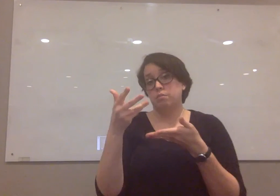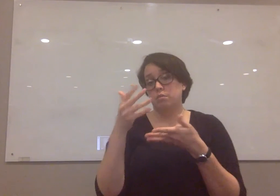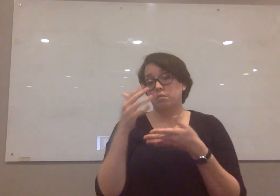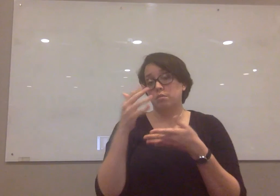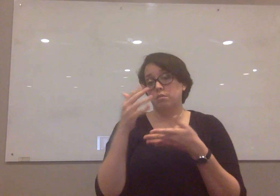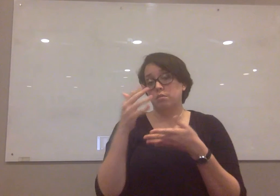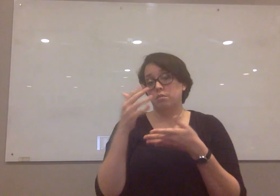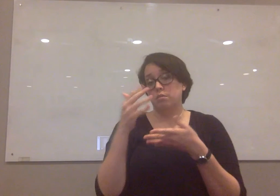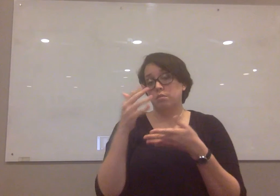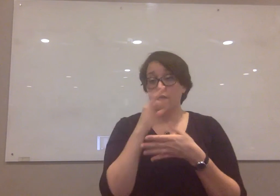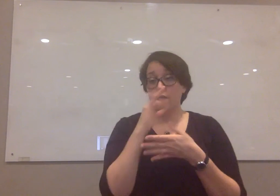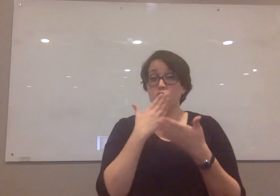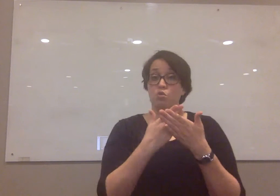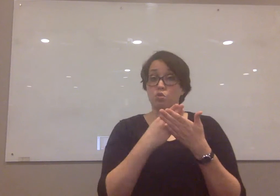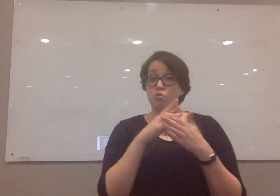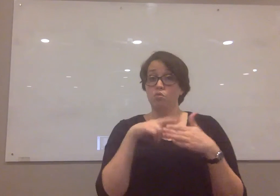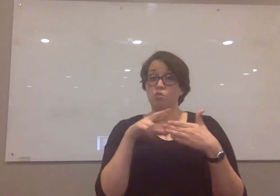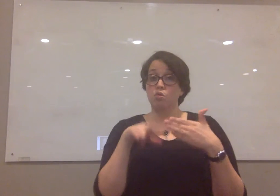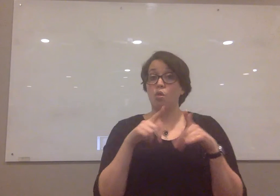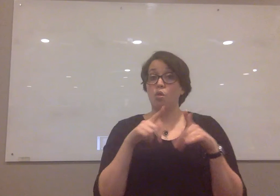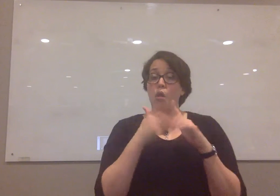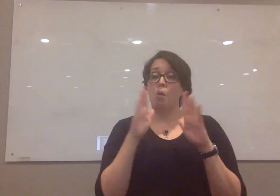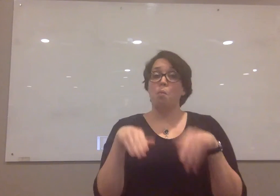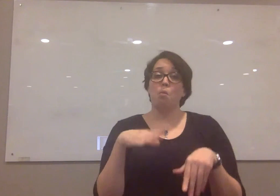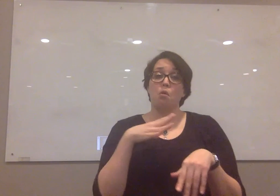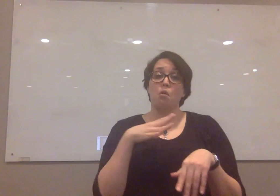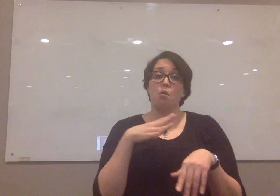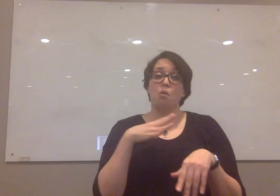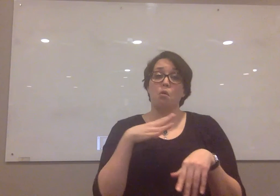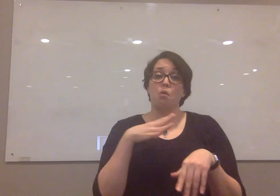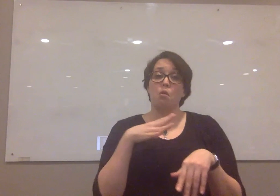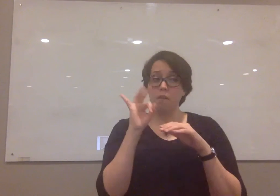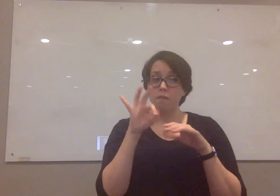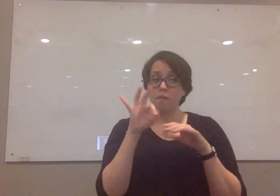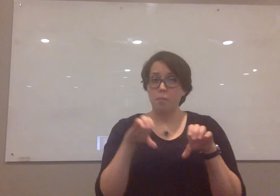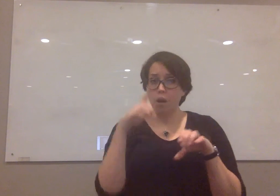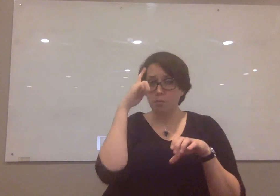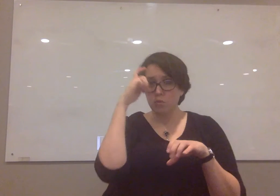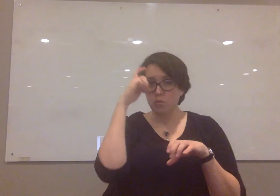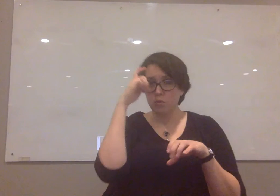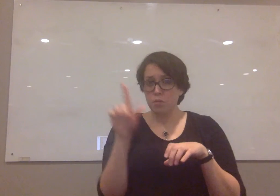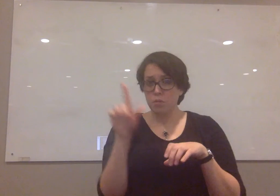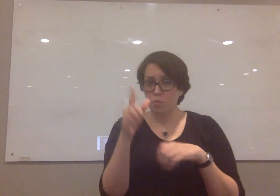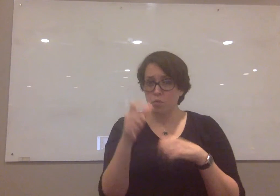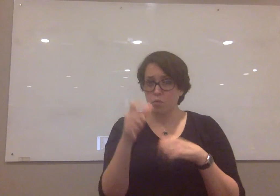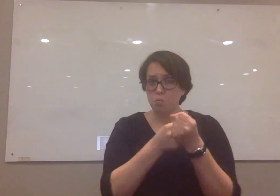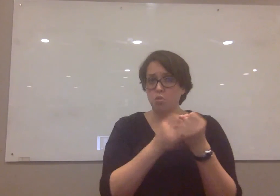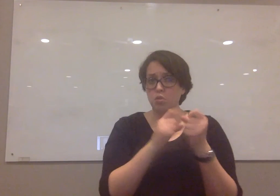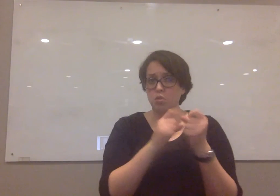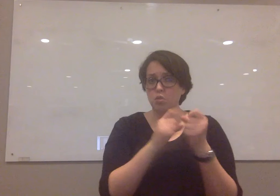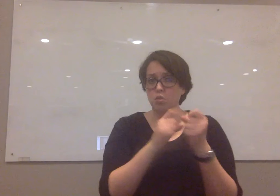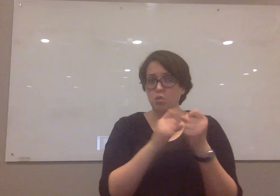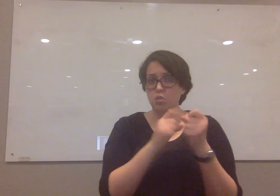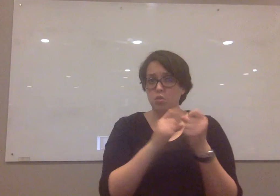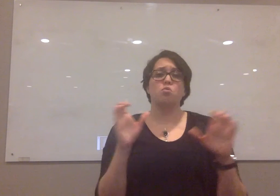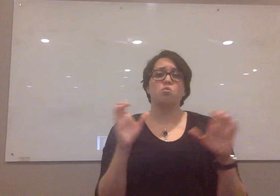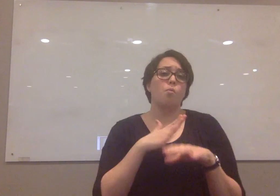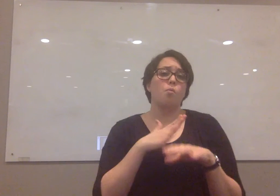I don't know if the pipe stream library handles support for that, but right now I've just been doing it on my own. Okay. And